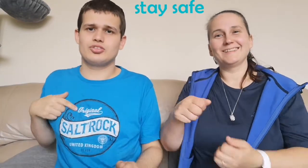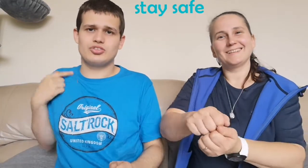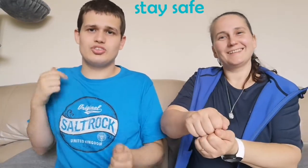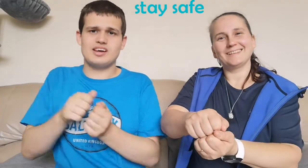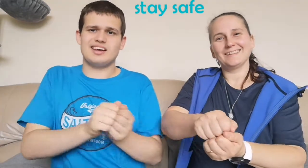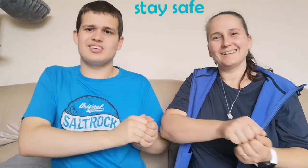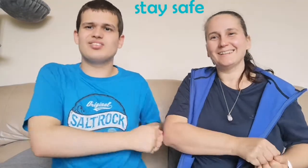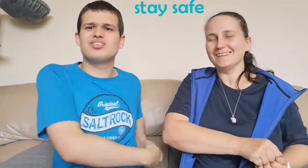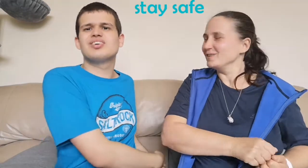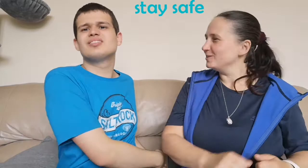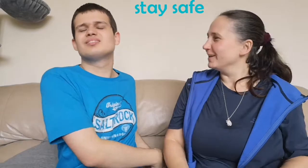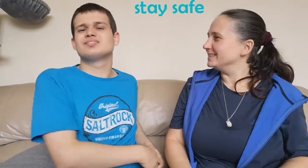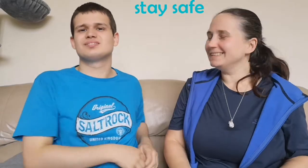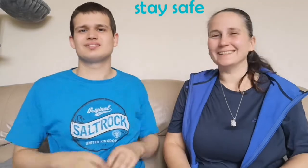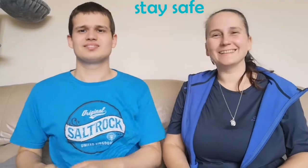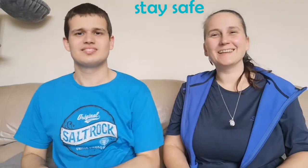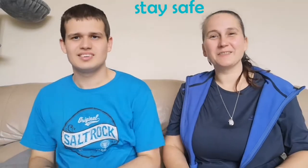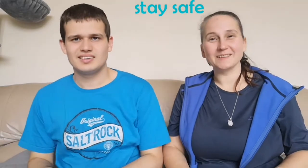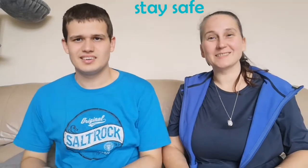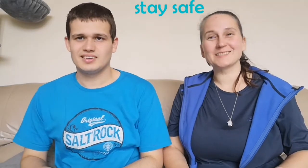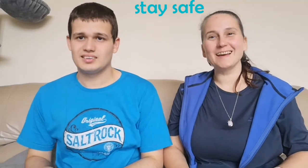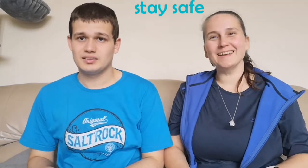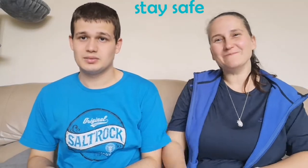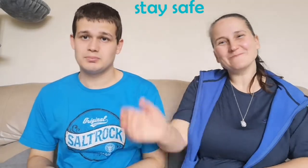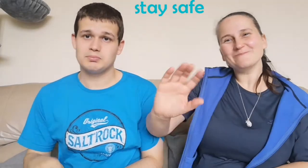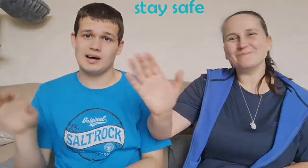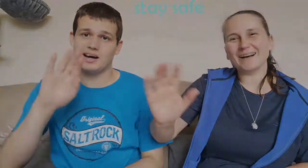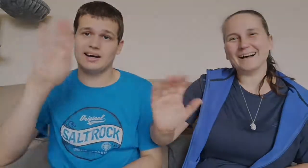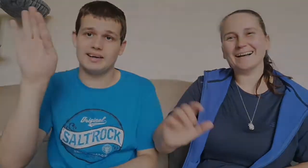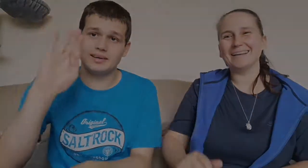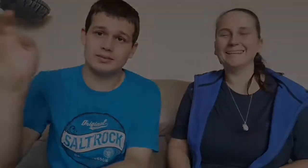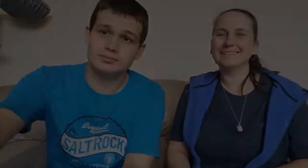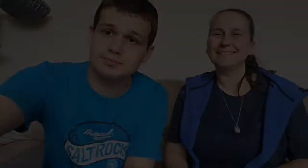safe. Good idea. That's the sign. Bye.